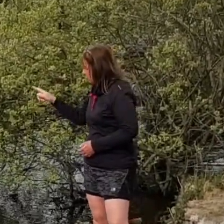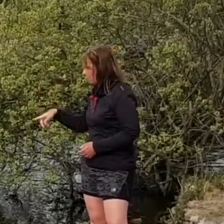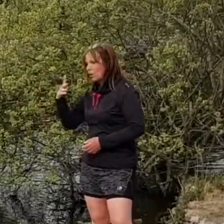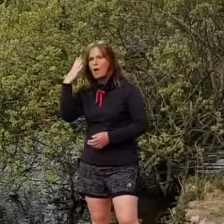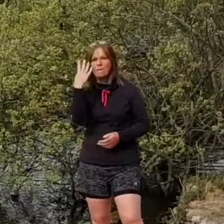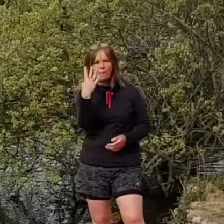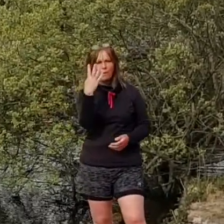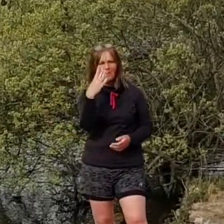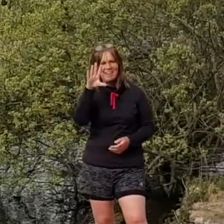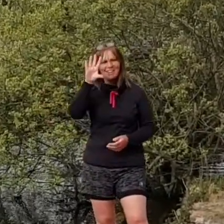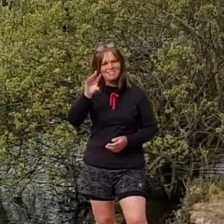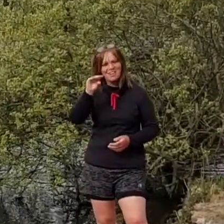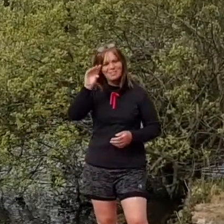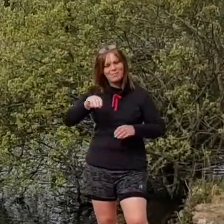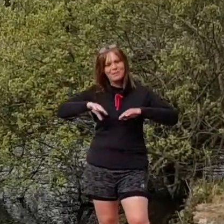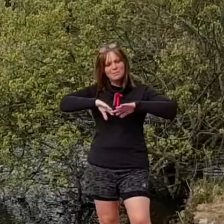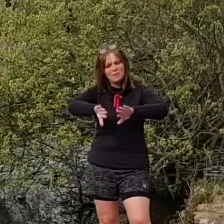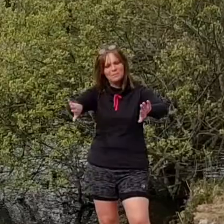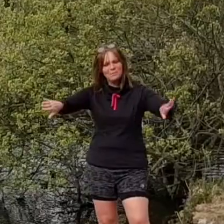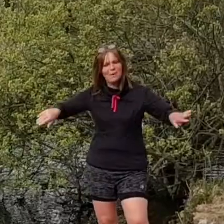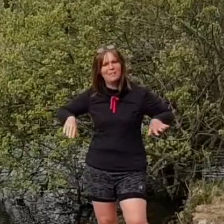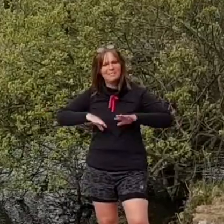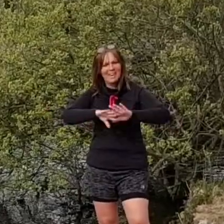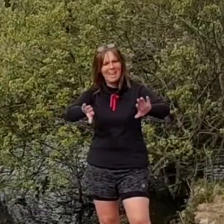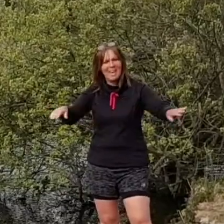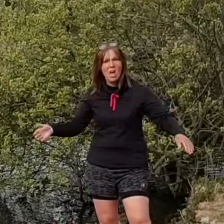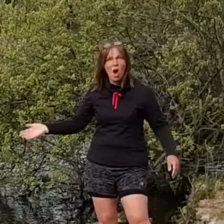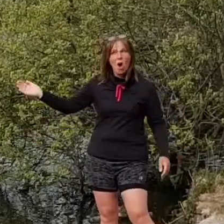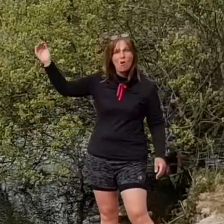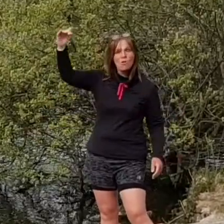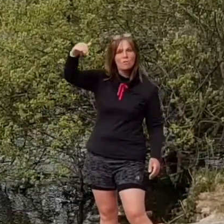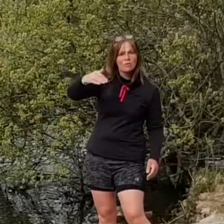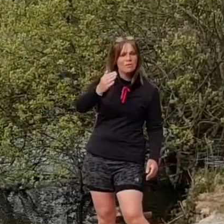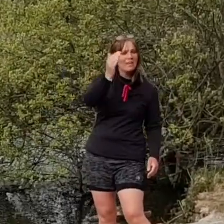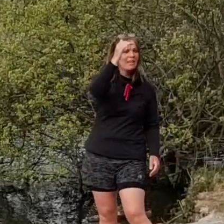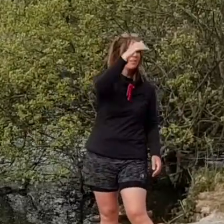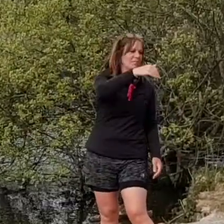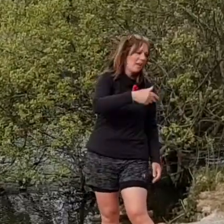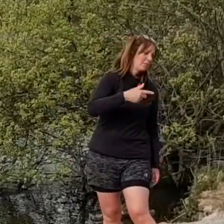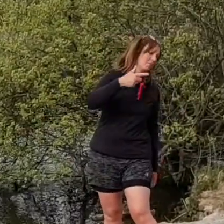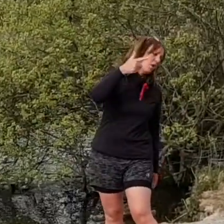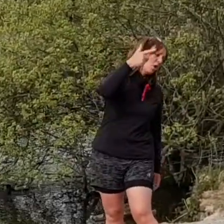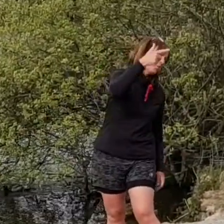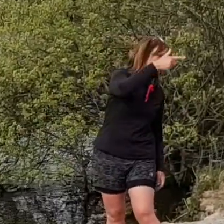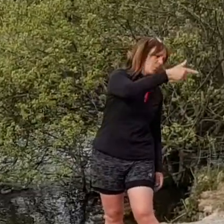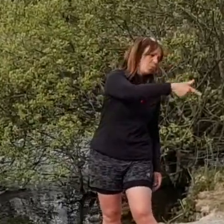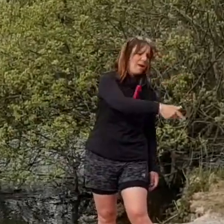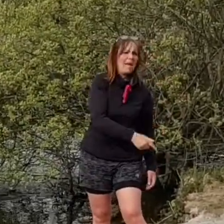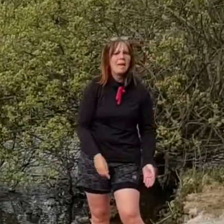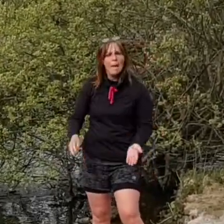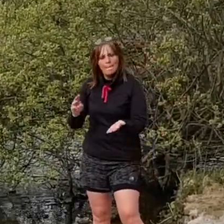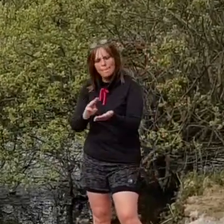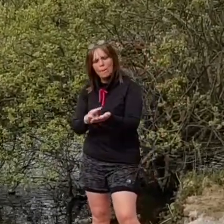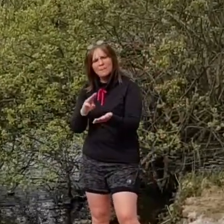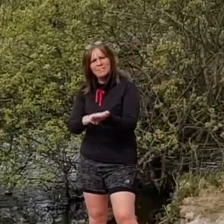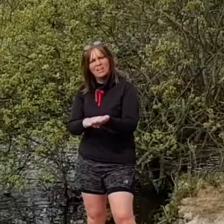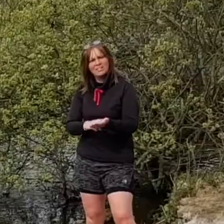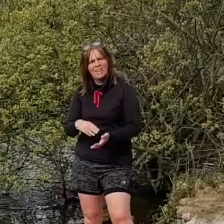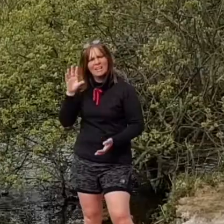3, 4. Four little ducks went swimming one day, over the hills and far away. Mummy duck said,